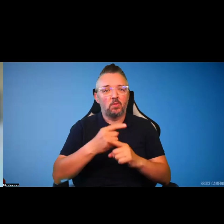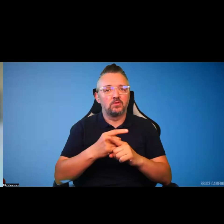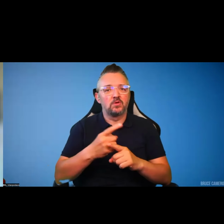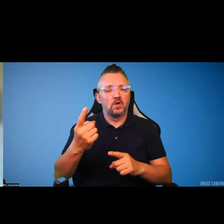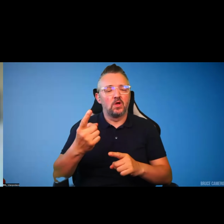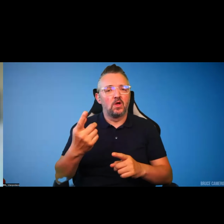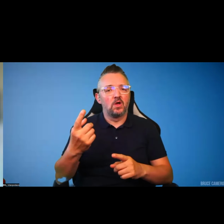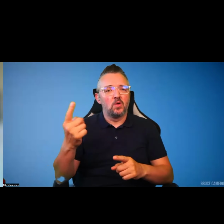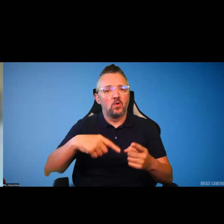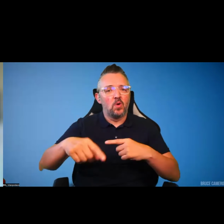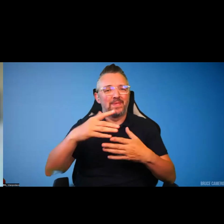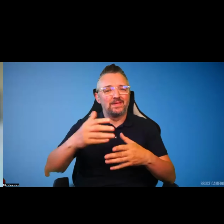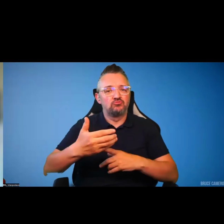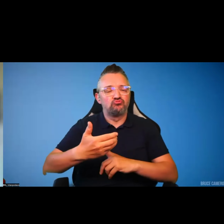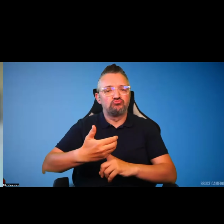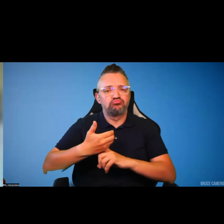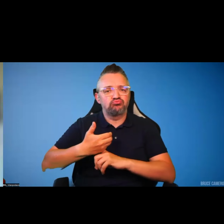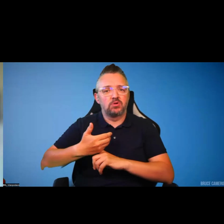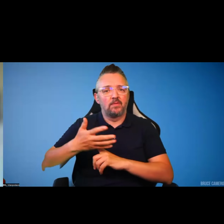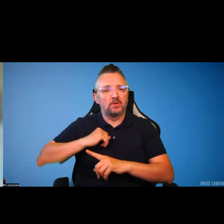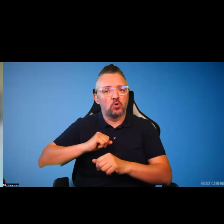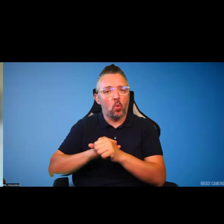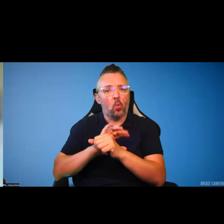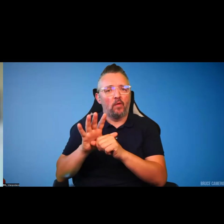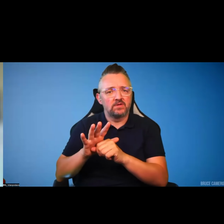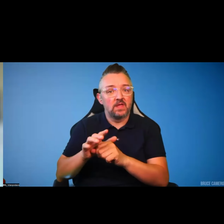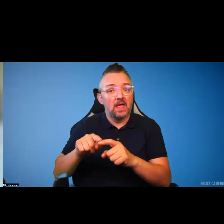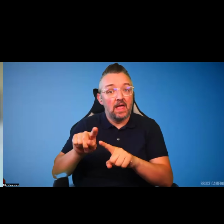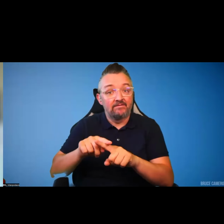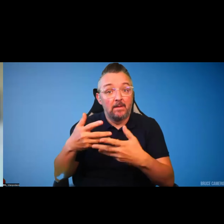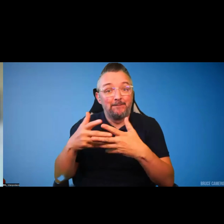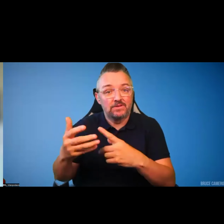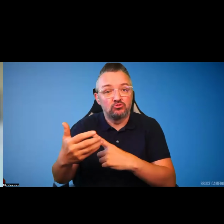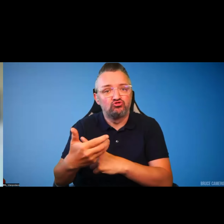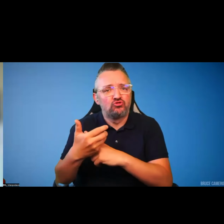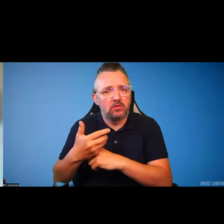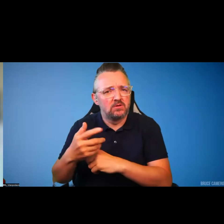the vaccine and what might they do if they're still shielding?